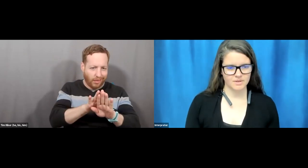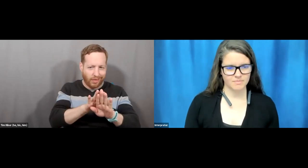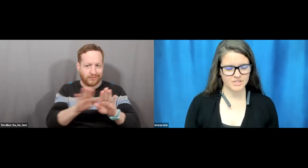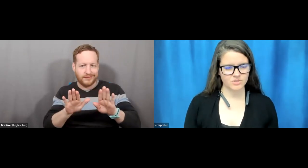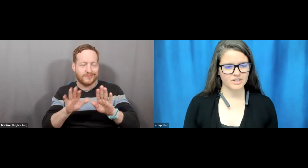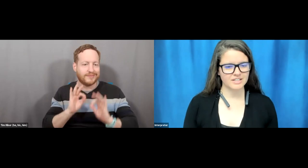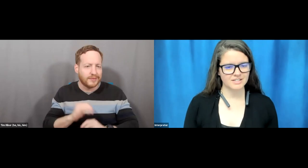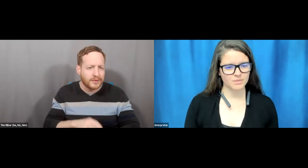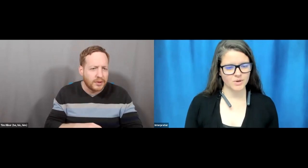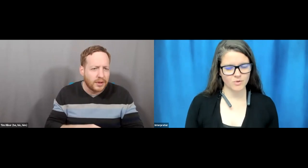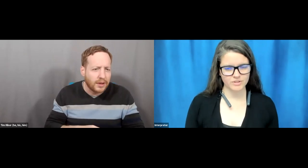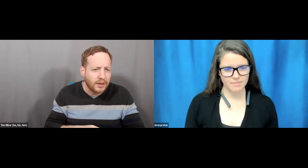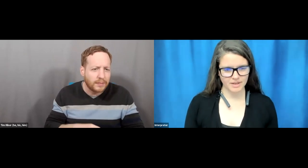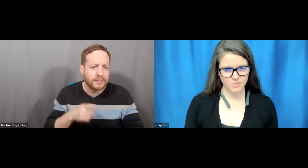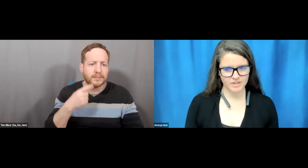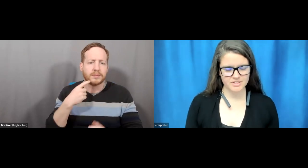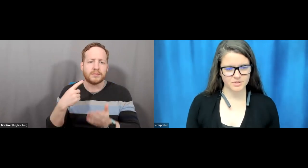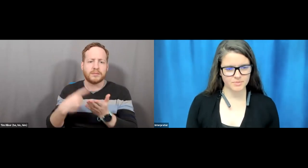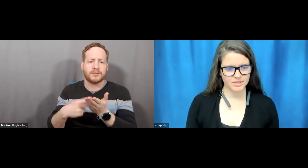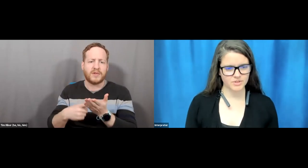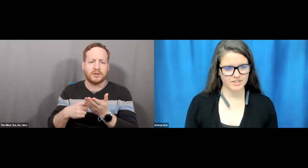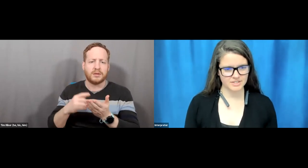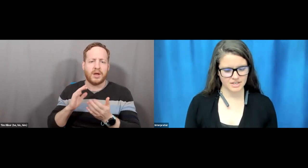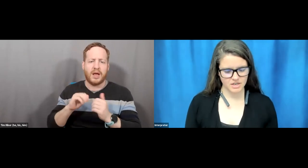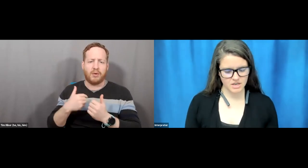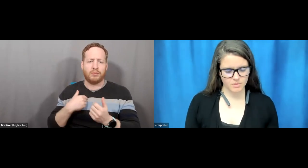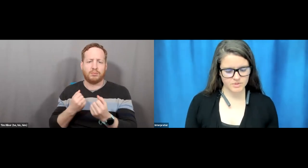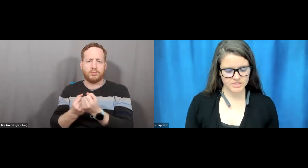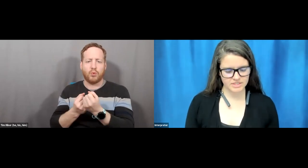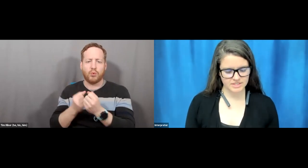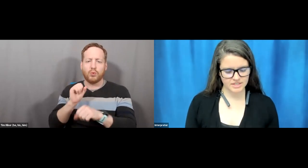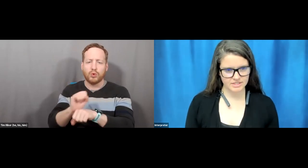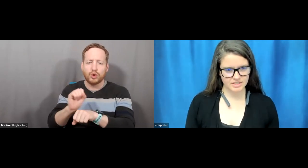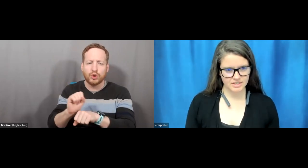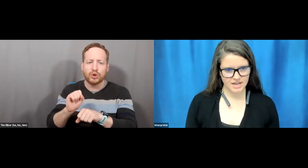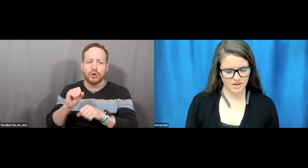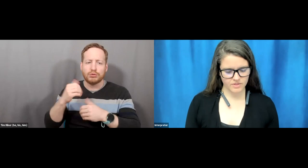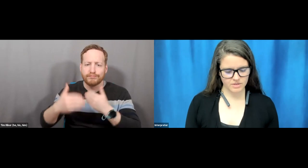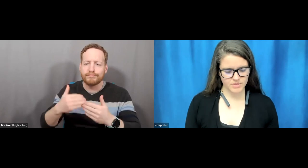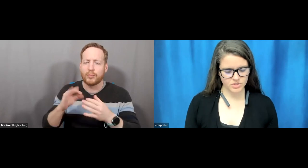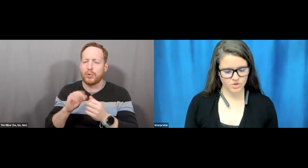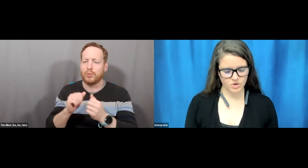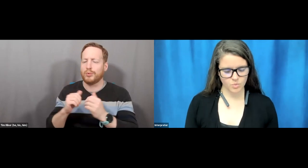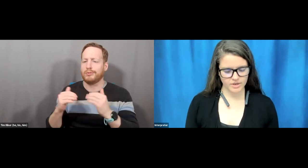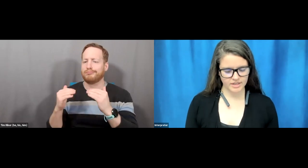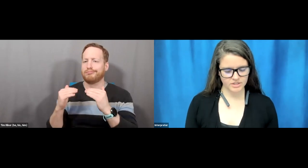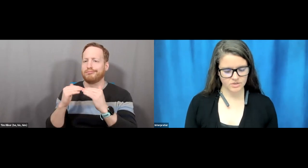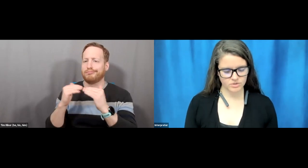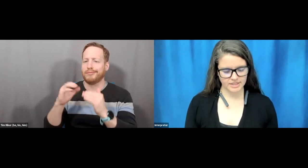My screen is a little bit overlapping. I wanted to make sure I could see it. Was to discuss the commissioner working in related